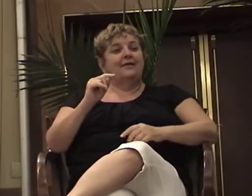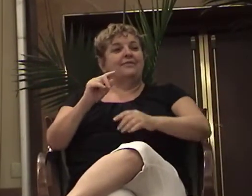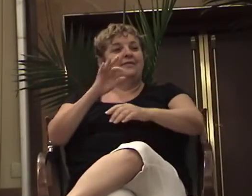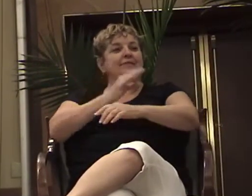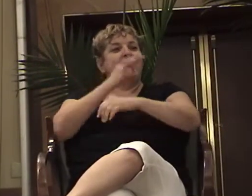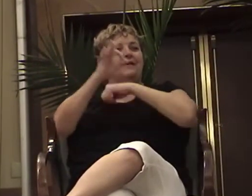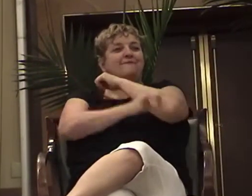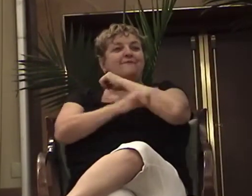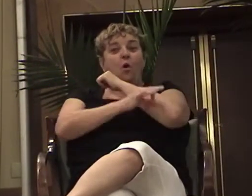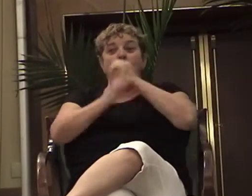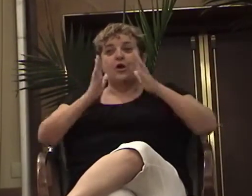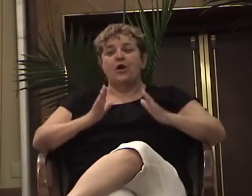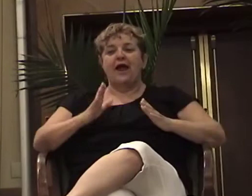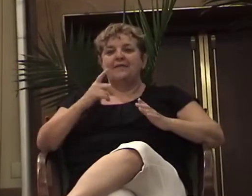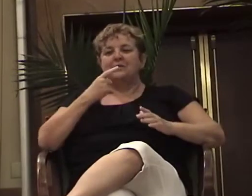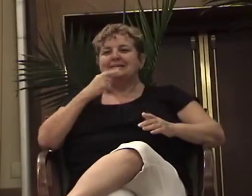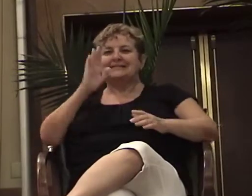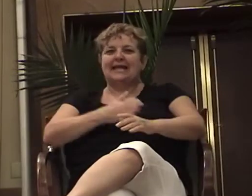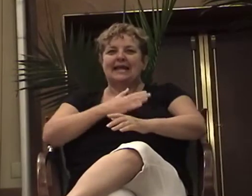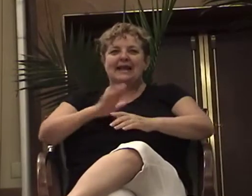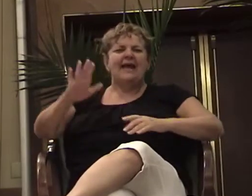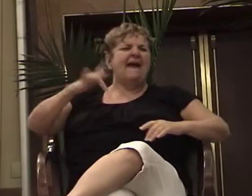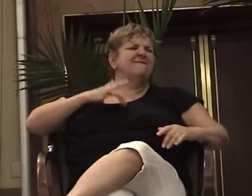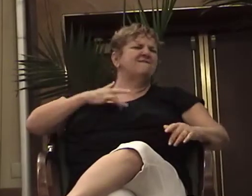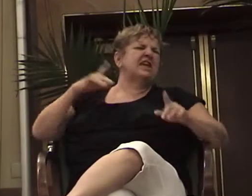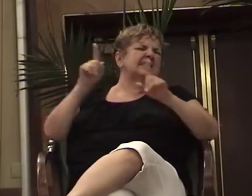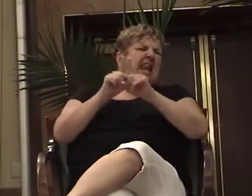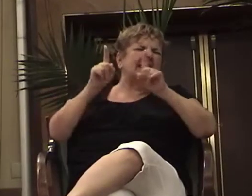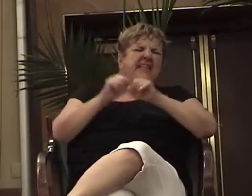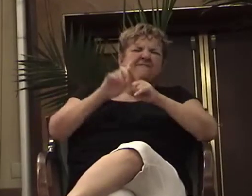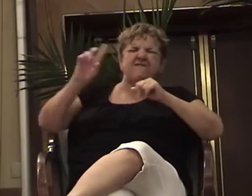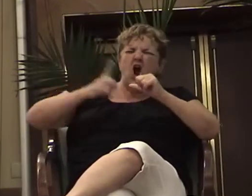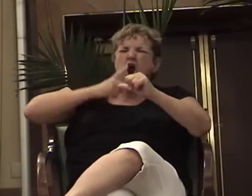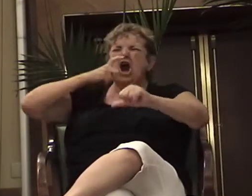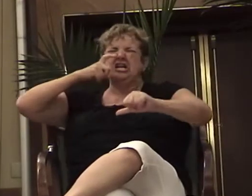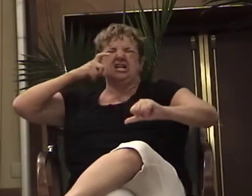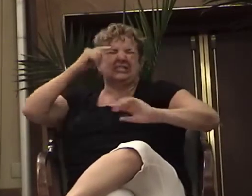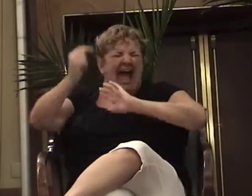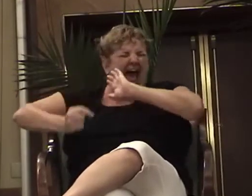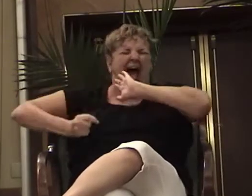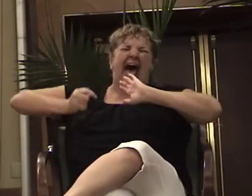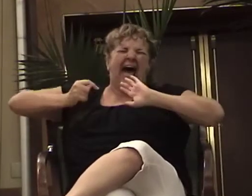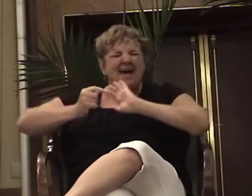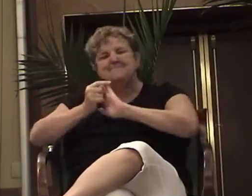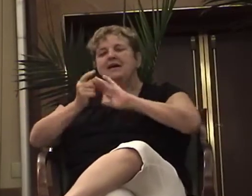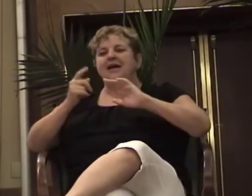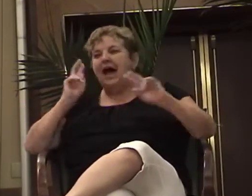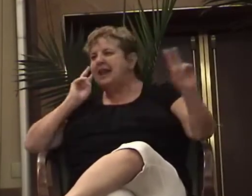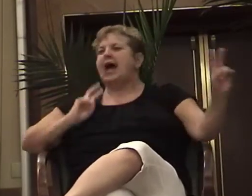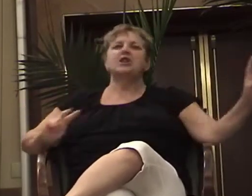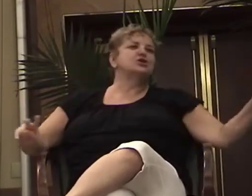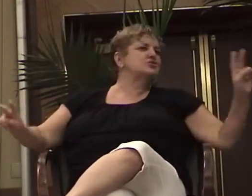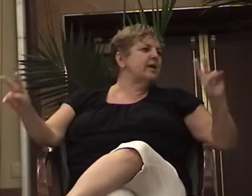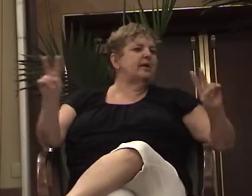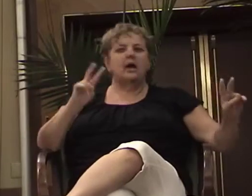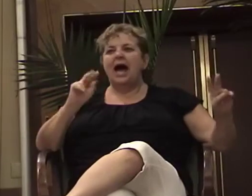Time. You know, and they were doing Feels Like the First Time. I looked around that Coliseum, I didn't see one black people. I was